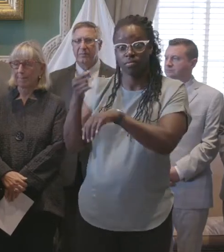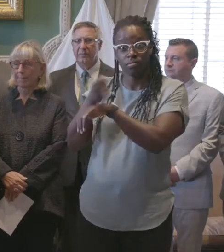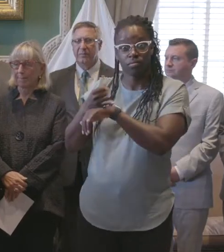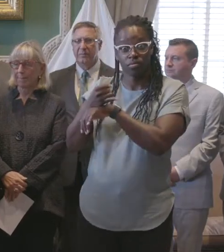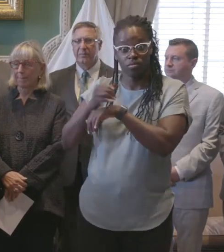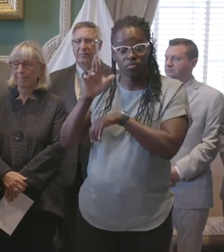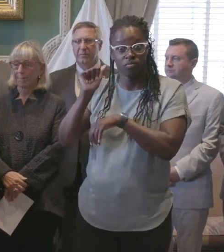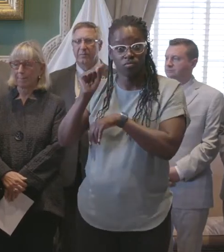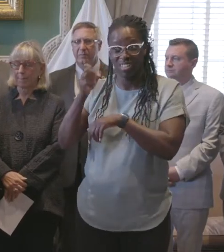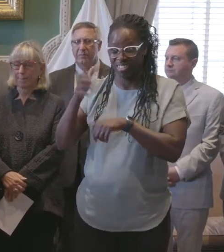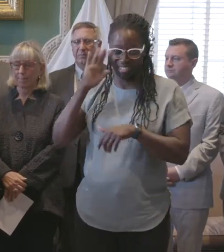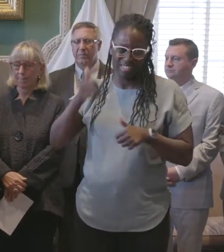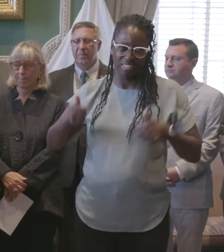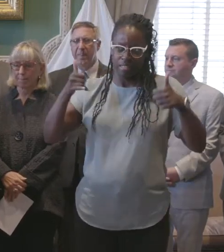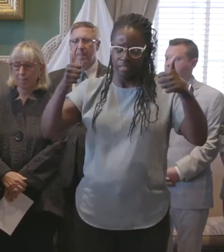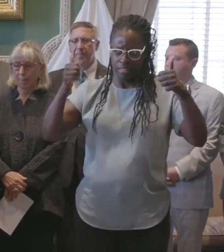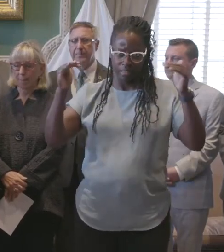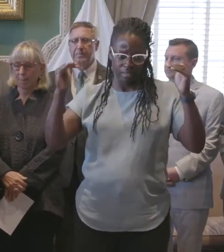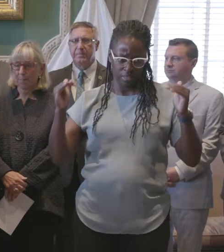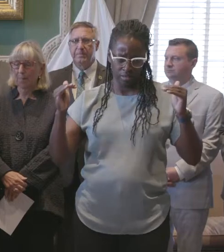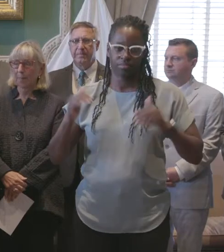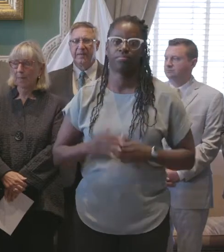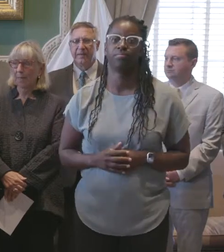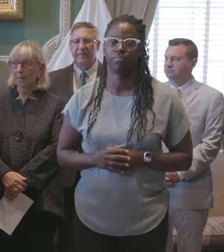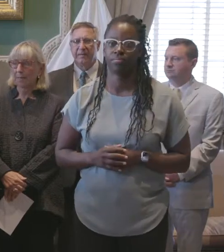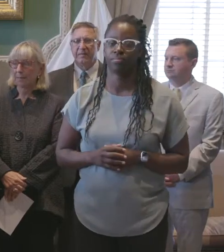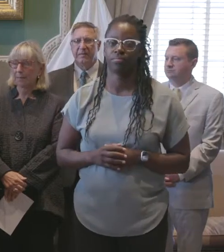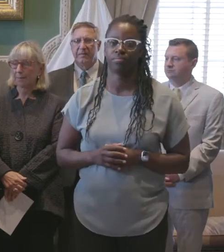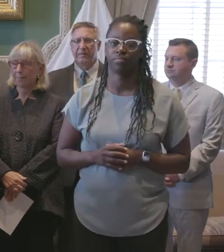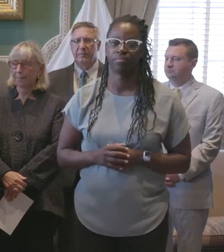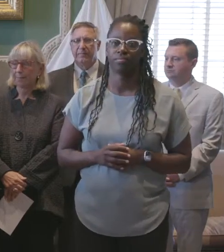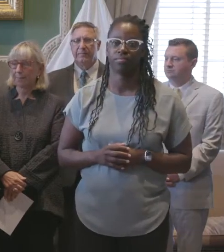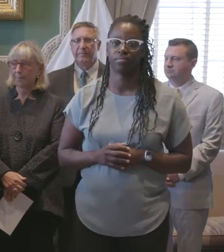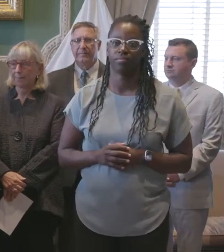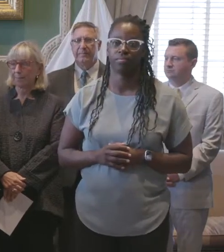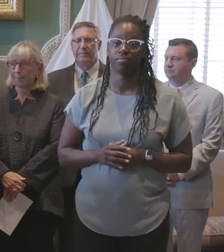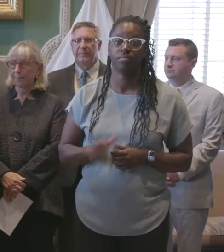We've worked hard to make sure that every taxpayer dollar is focused